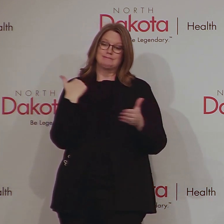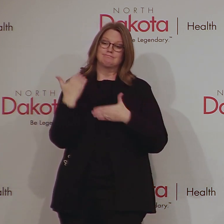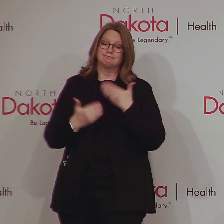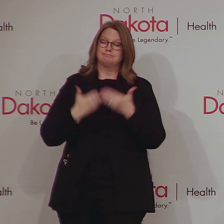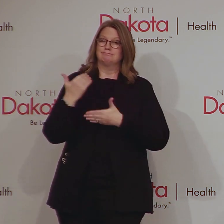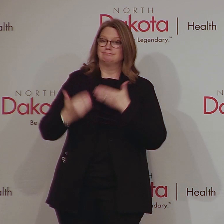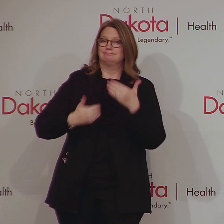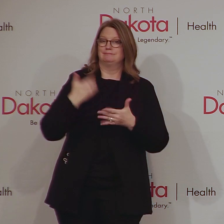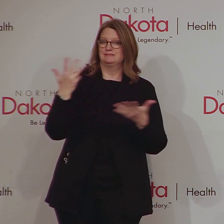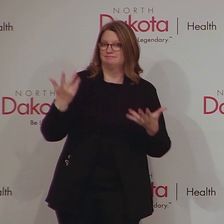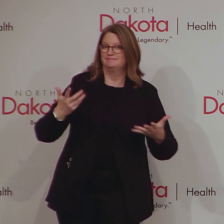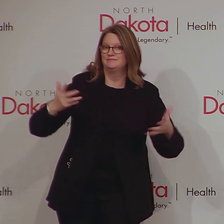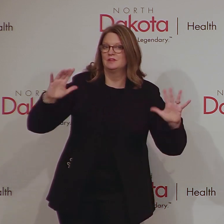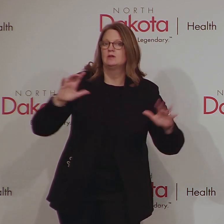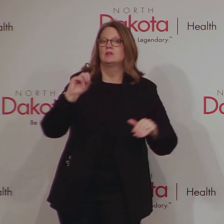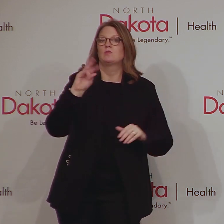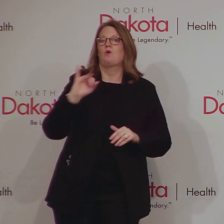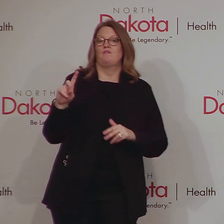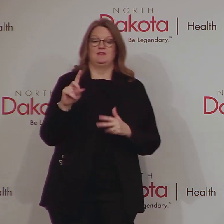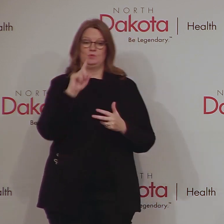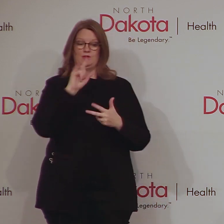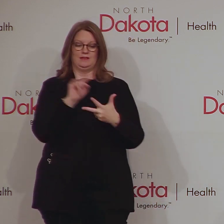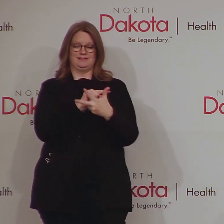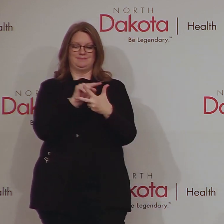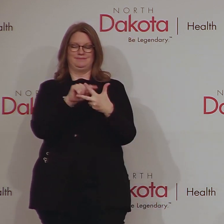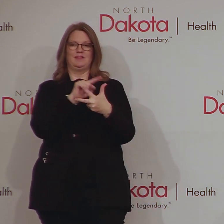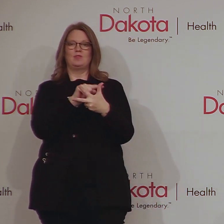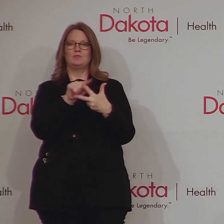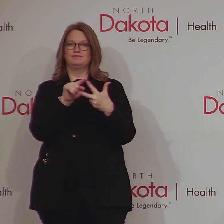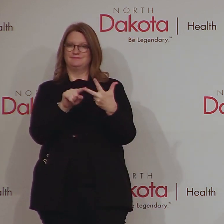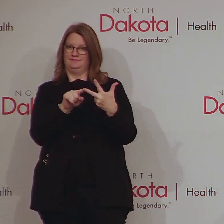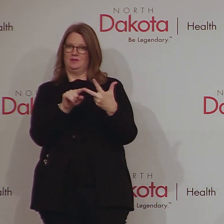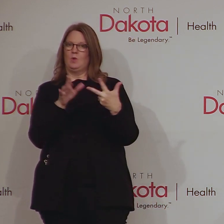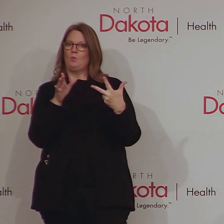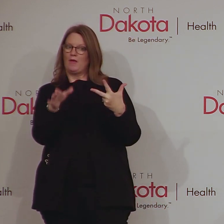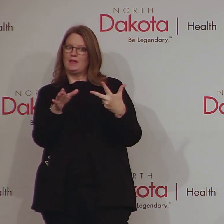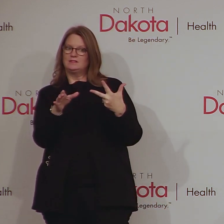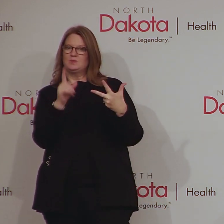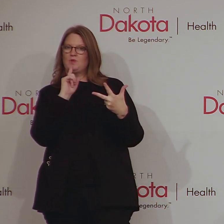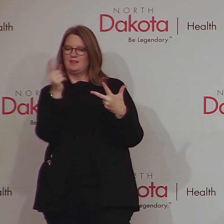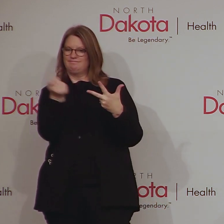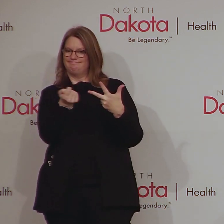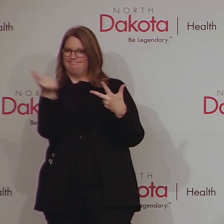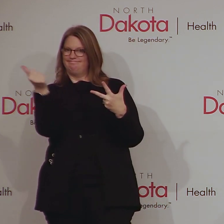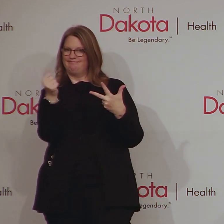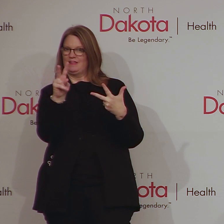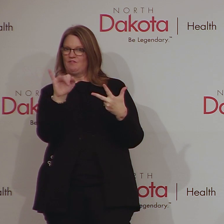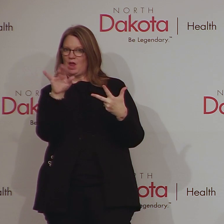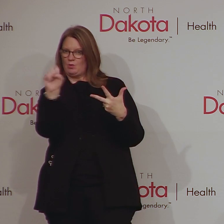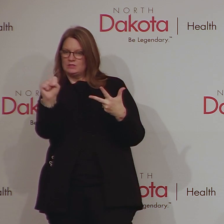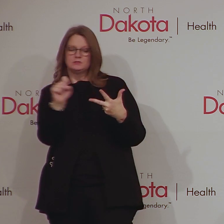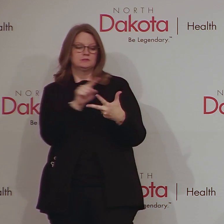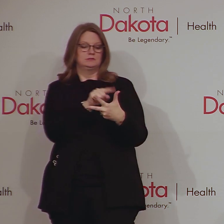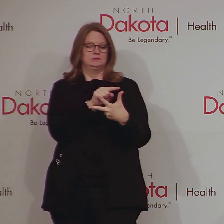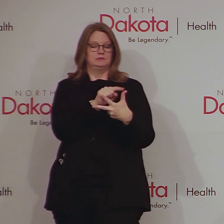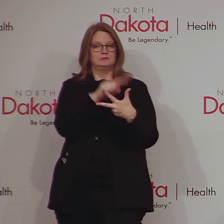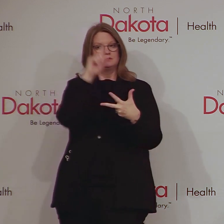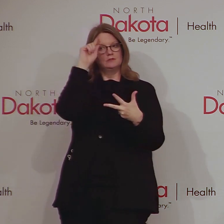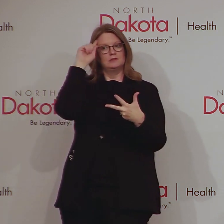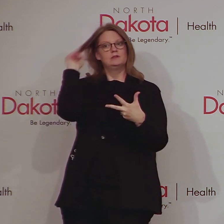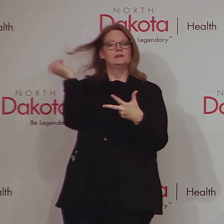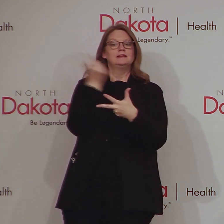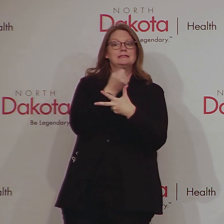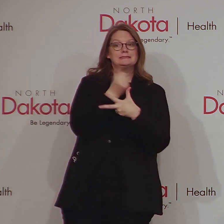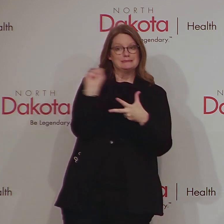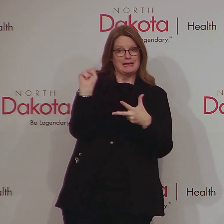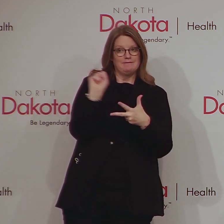COVID. And this is our 3-pronged approach to eradicate the virus and to return to normal. Number 1 on that is safe